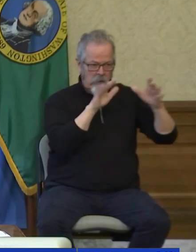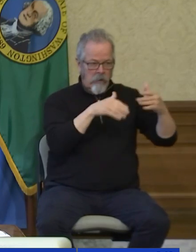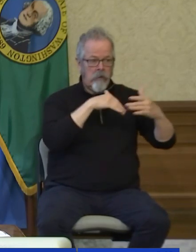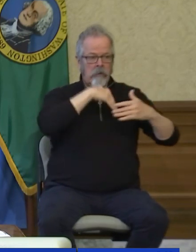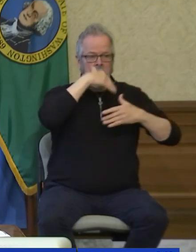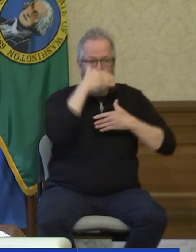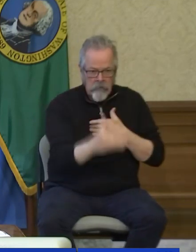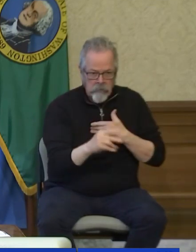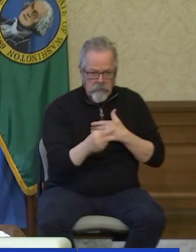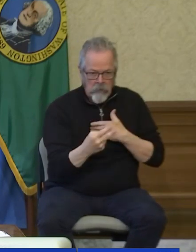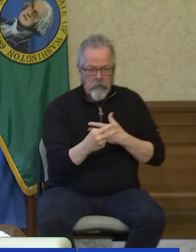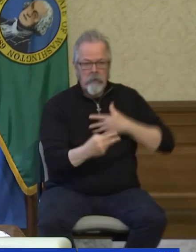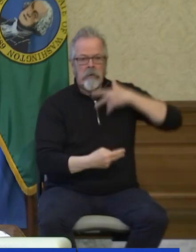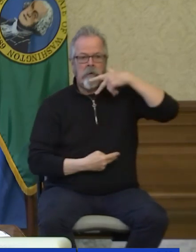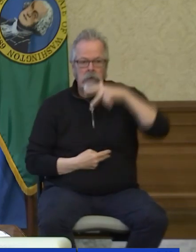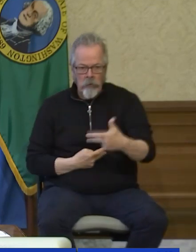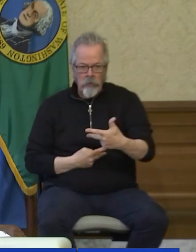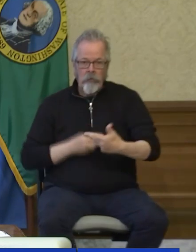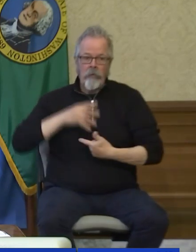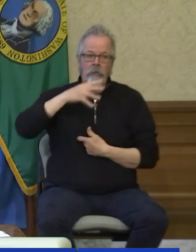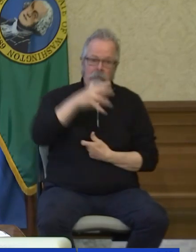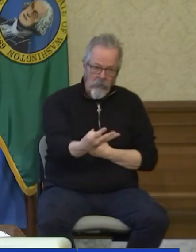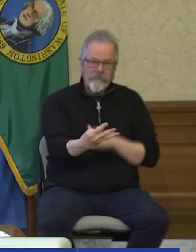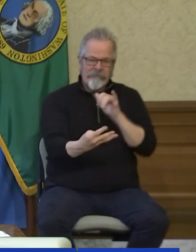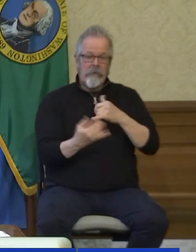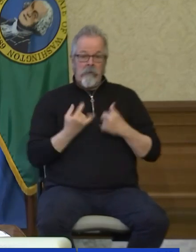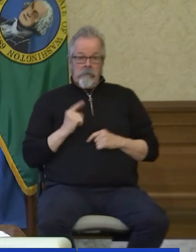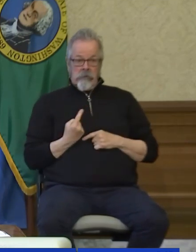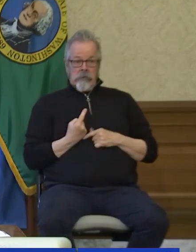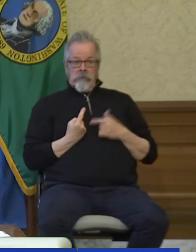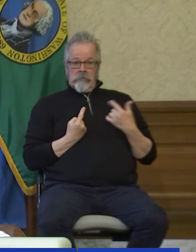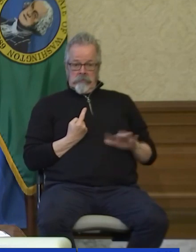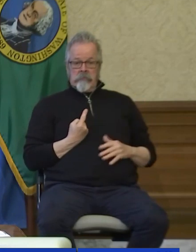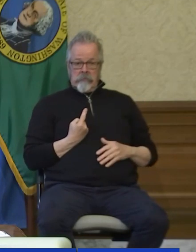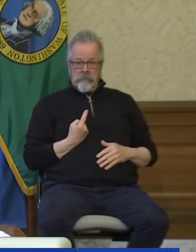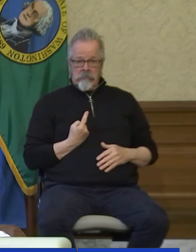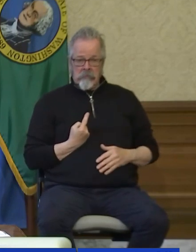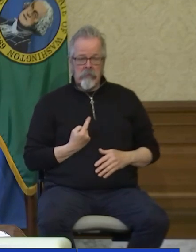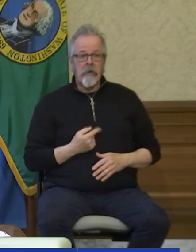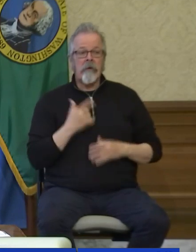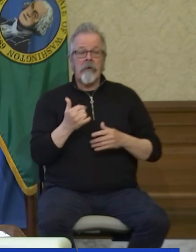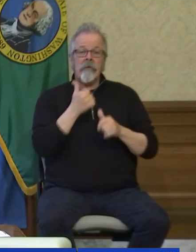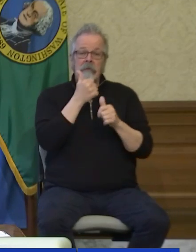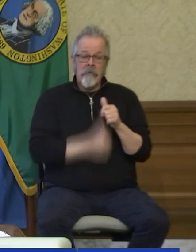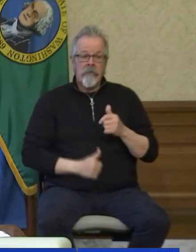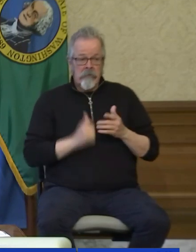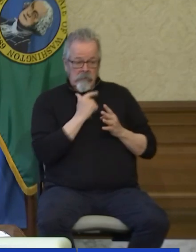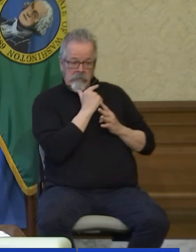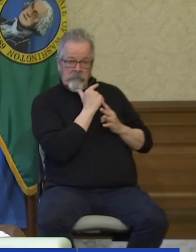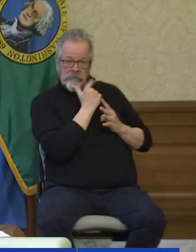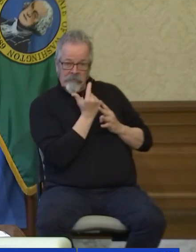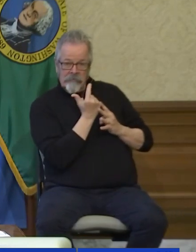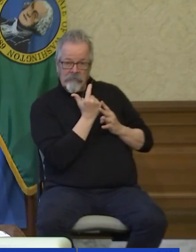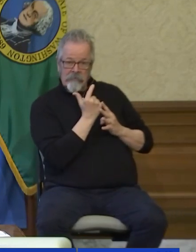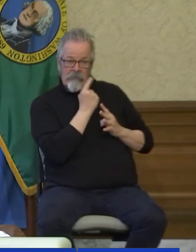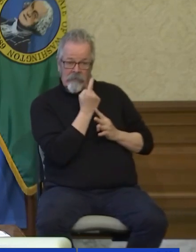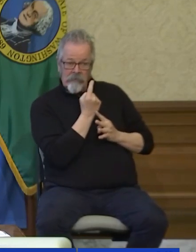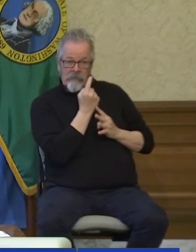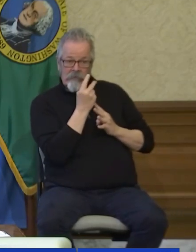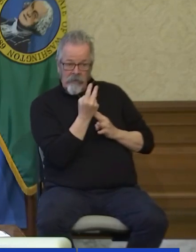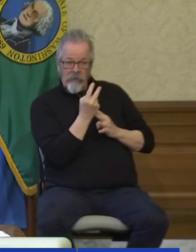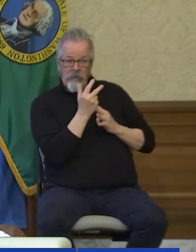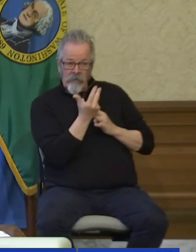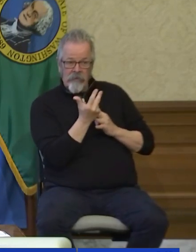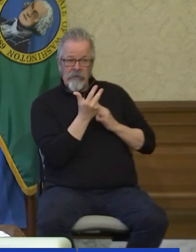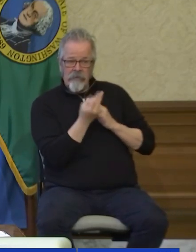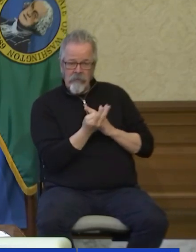industries that are affected. And this includes modifications we have made in the last week around construction activities and selected